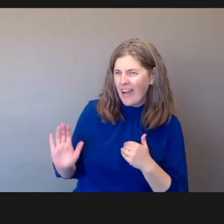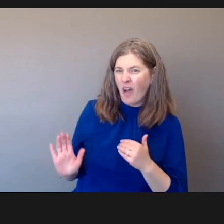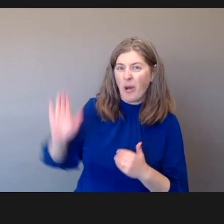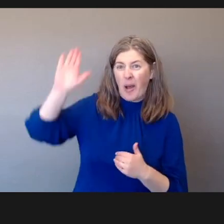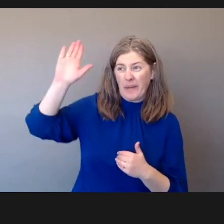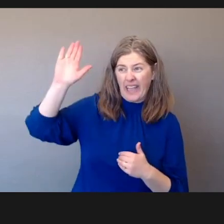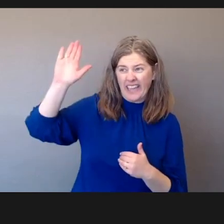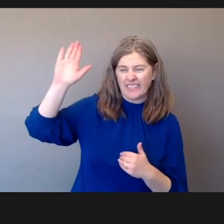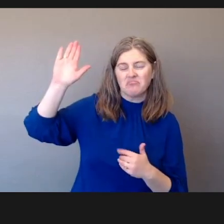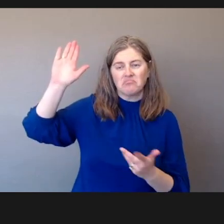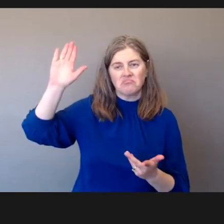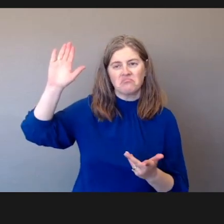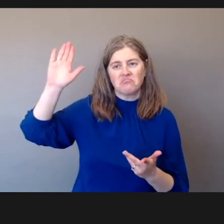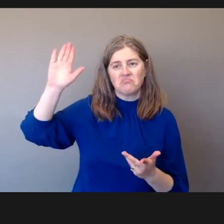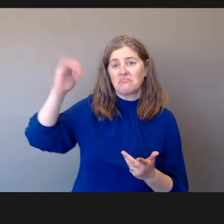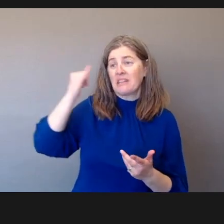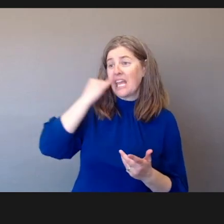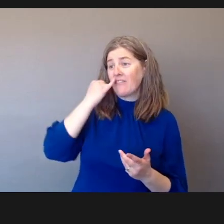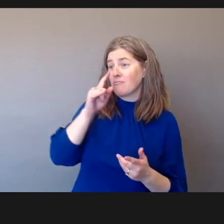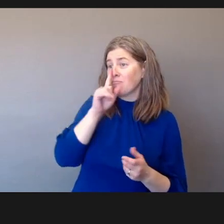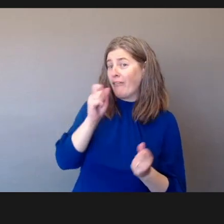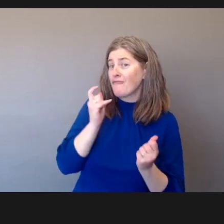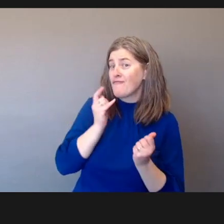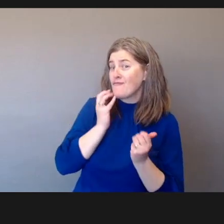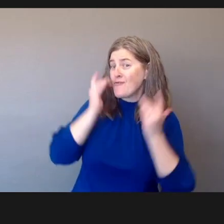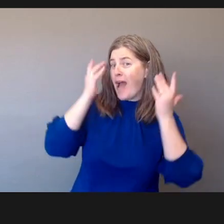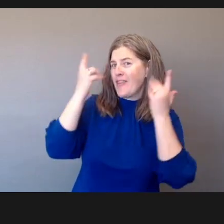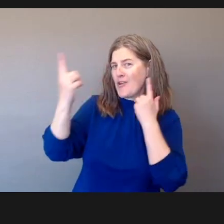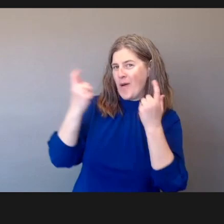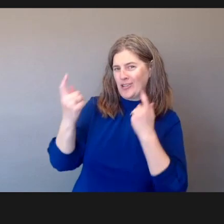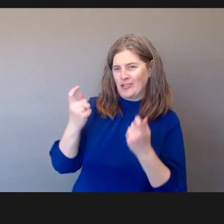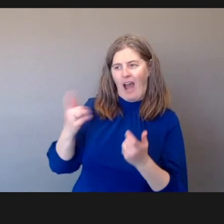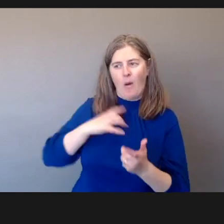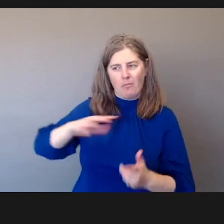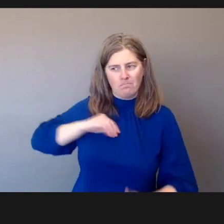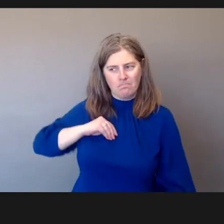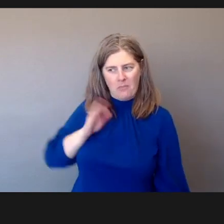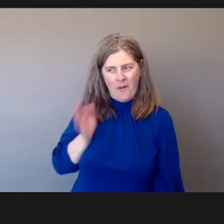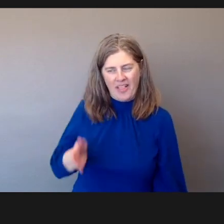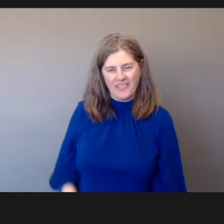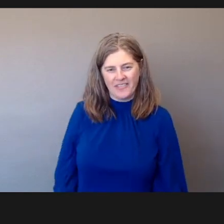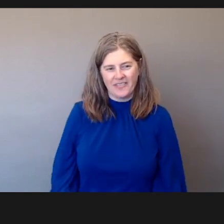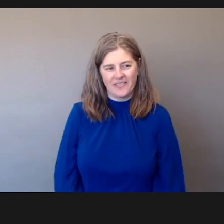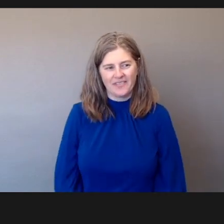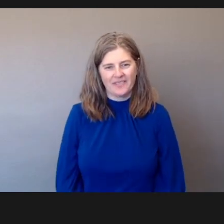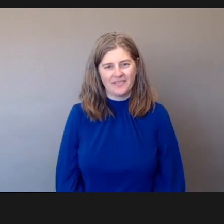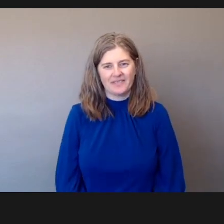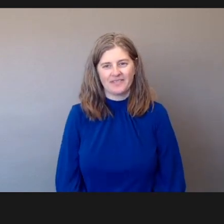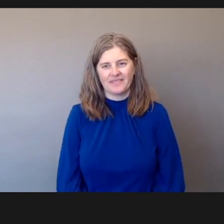it back up. As long as it's a friendly question, Austin, I'll take it.